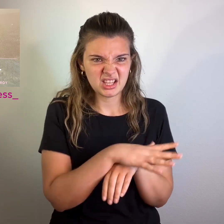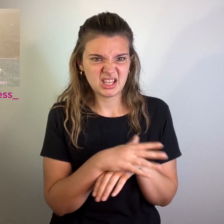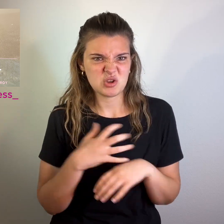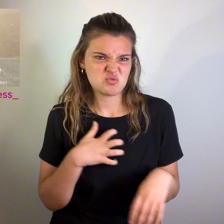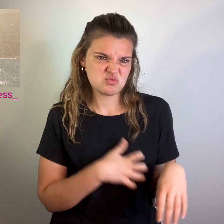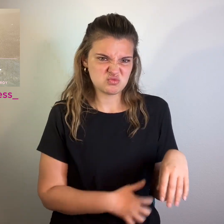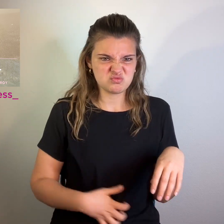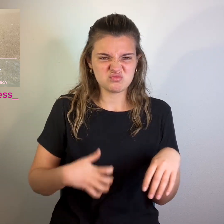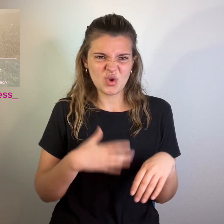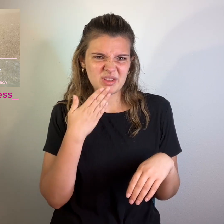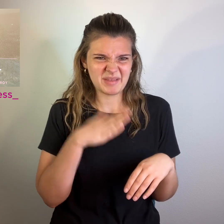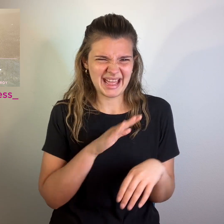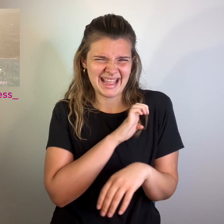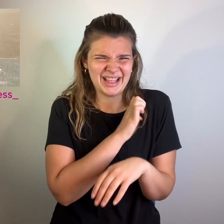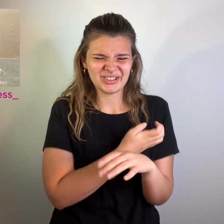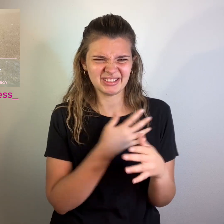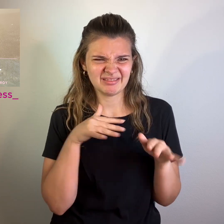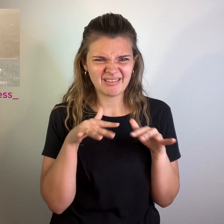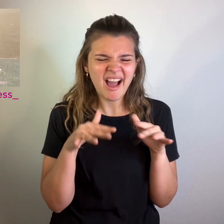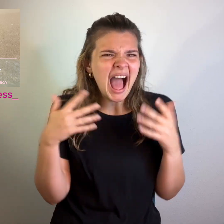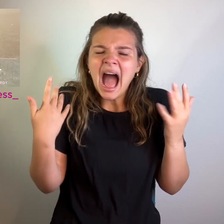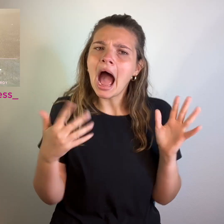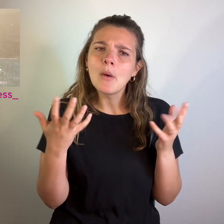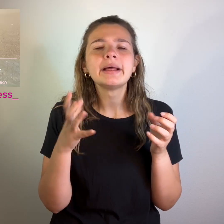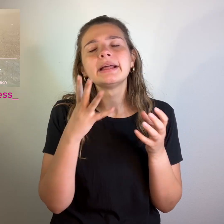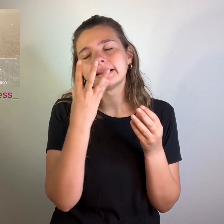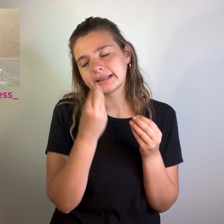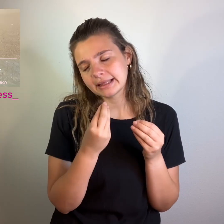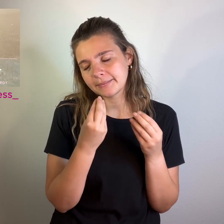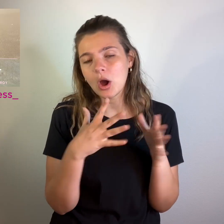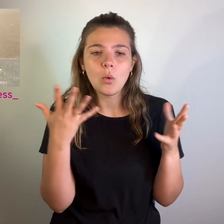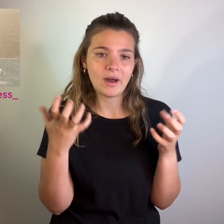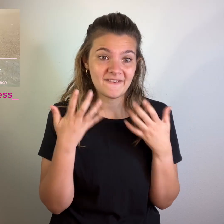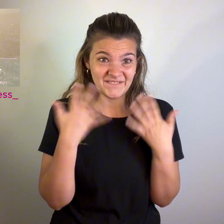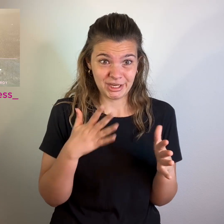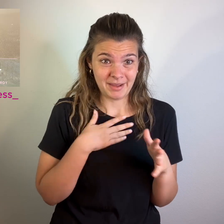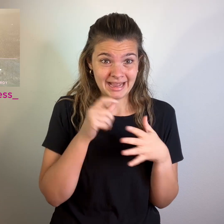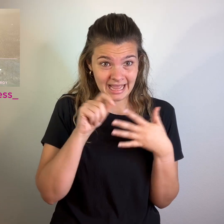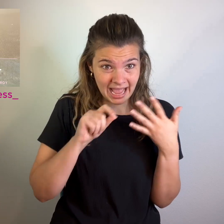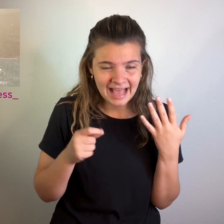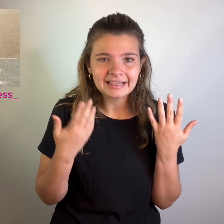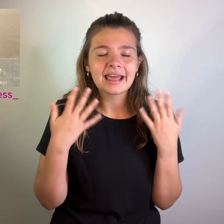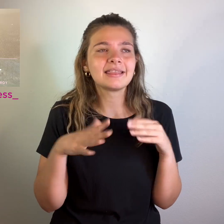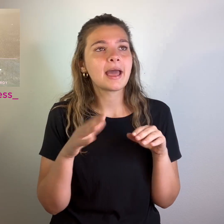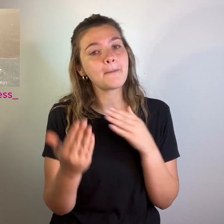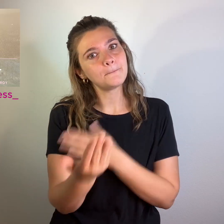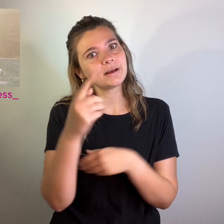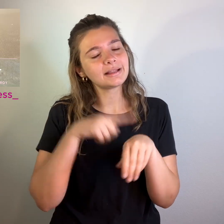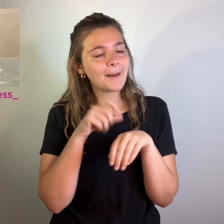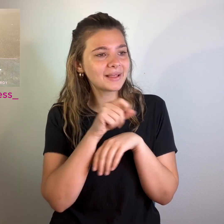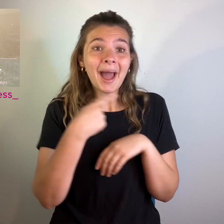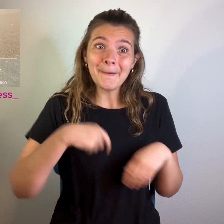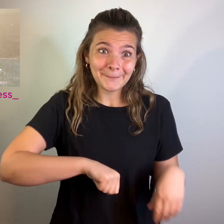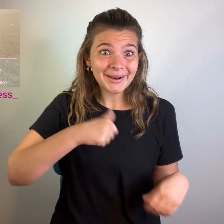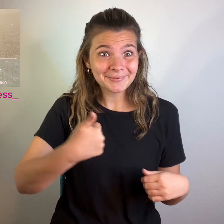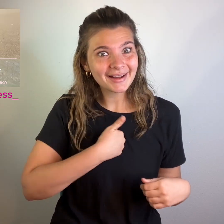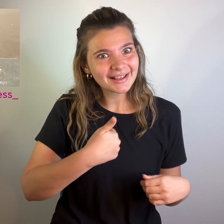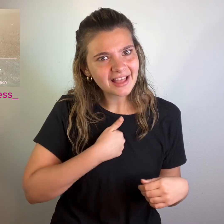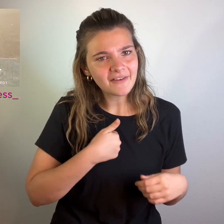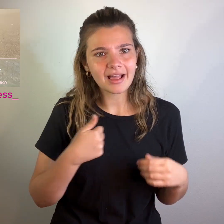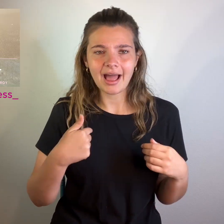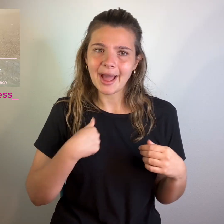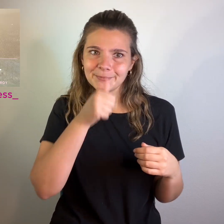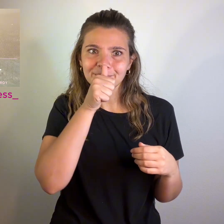right now. Like, I'm going to go to sleep. I'm going to get my shit down for 75 hard, and I'm going to message her and be like, I'm so proud of myself. Here's how I worked through it.